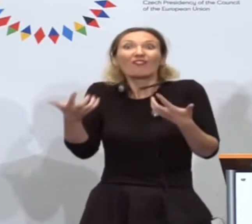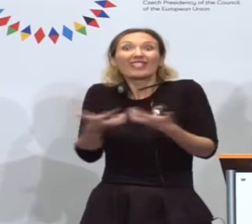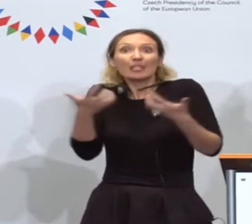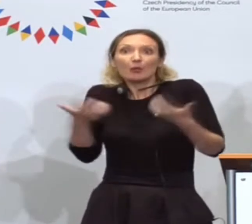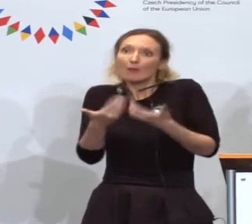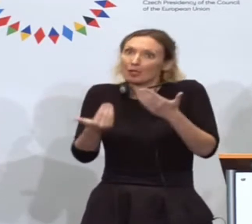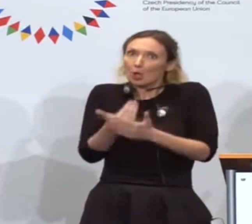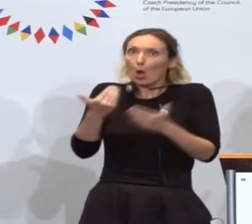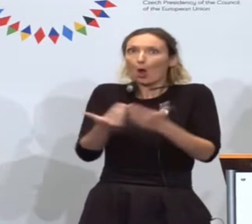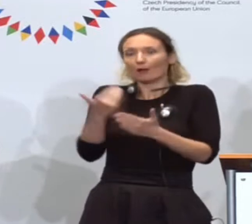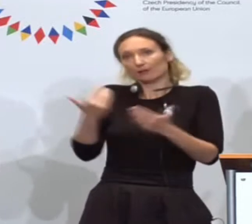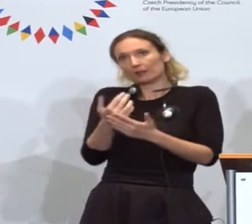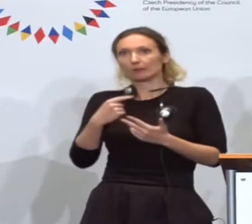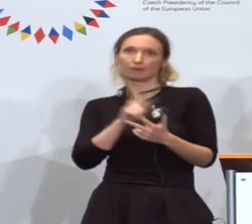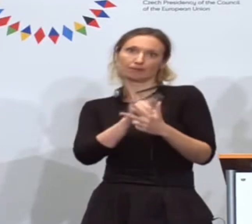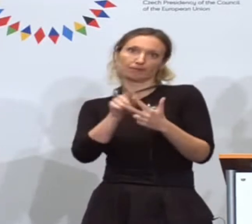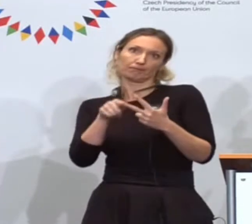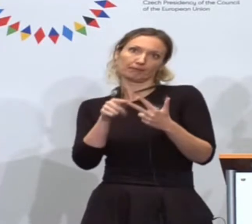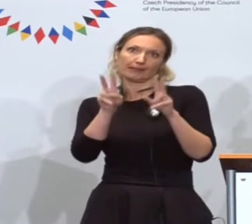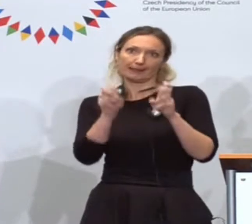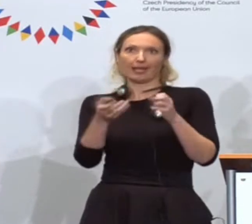výrobních.